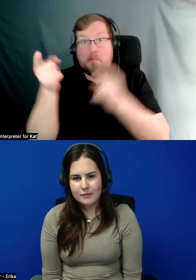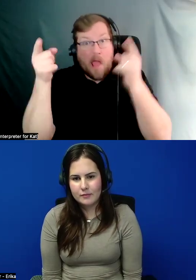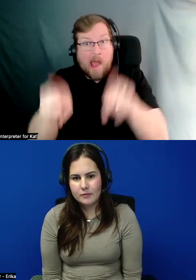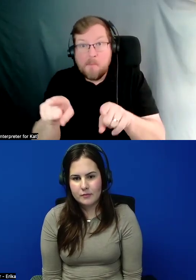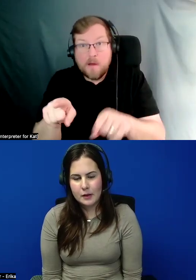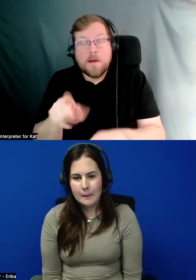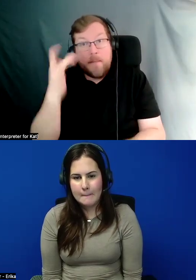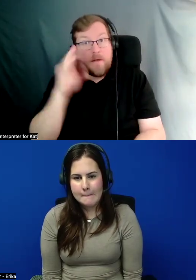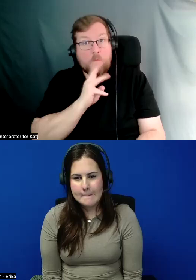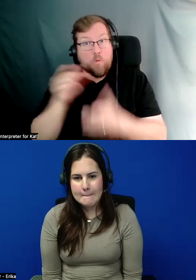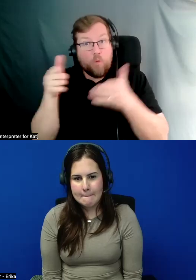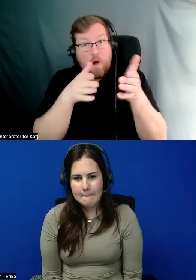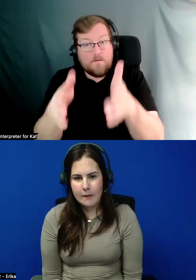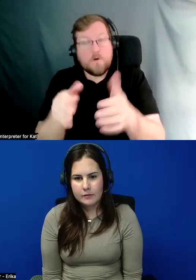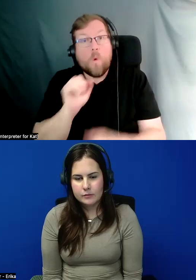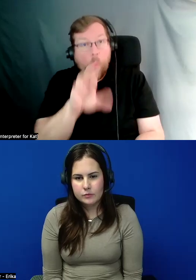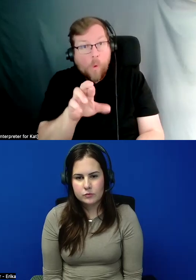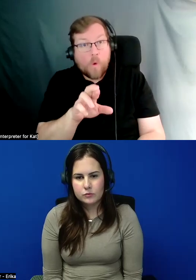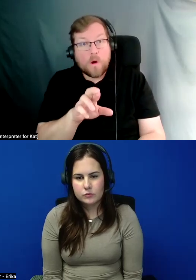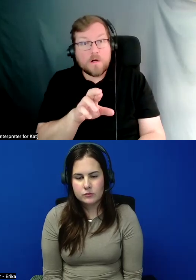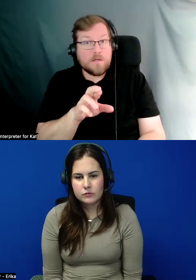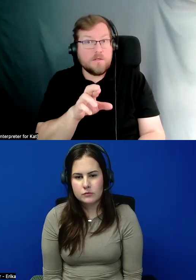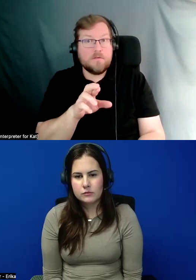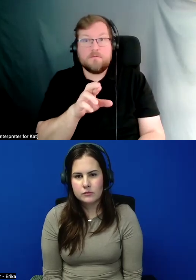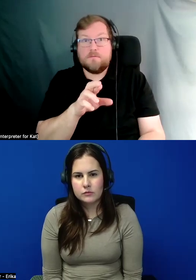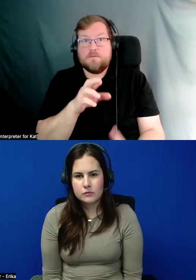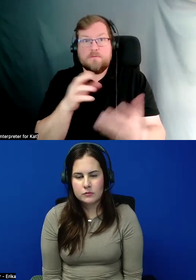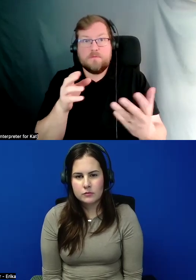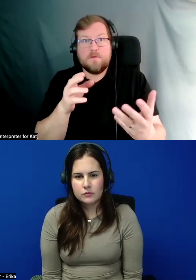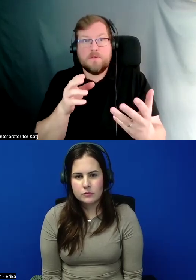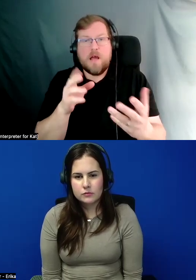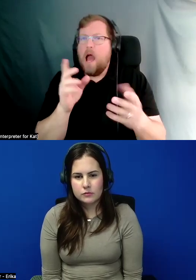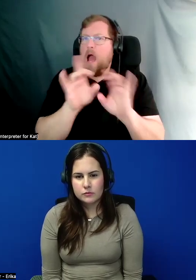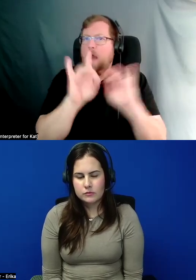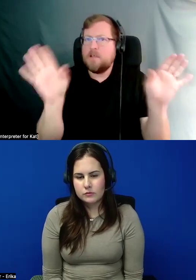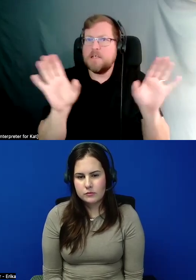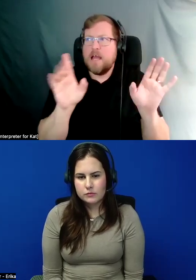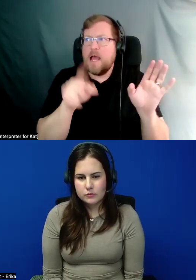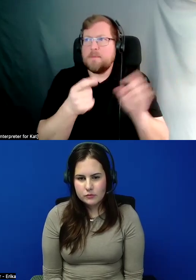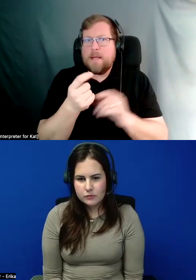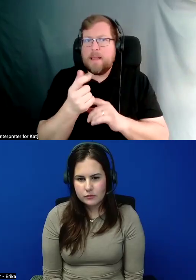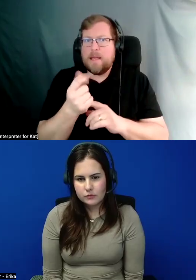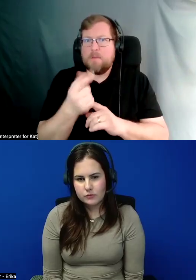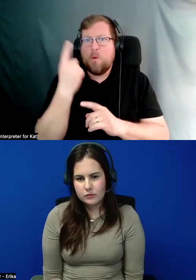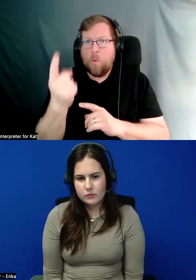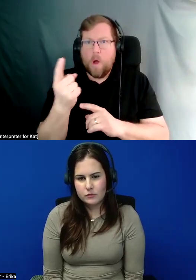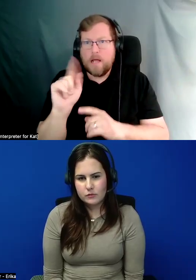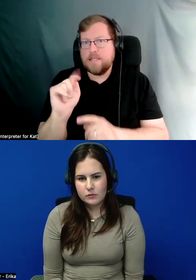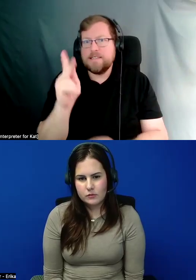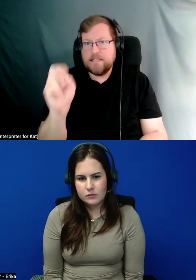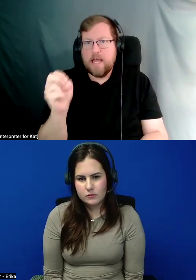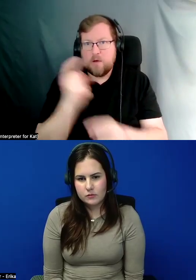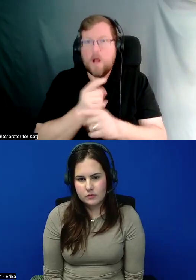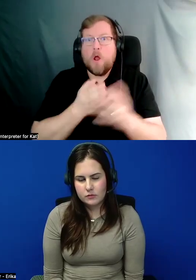the river, or they just, but obviously it had to be kind of like one take through